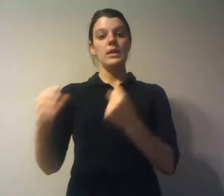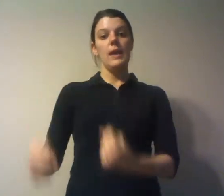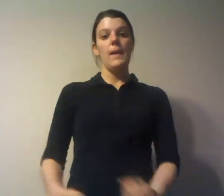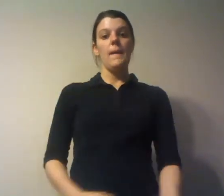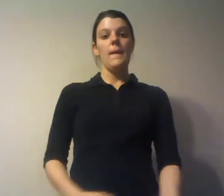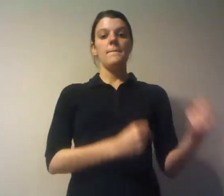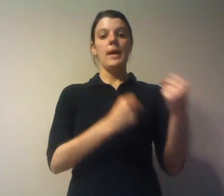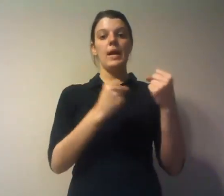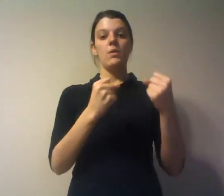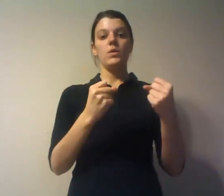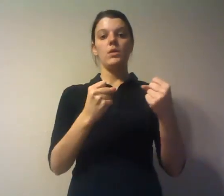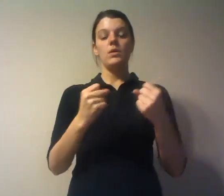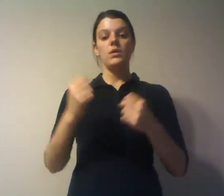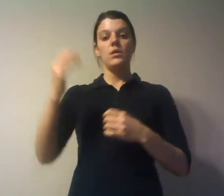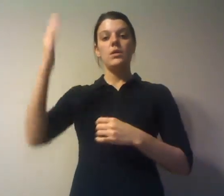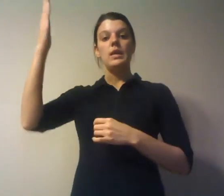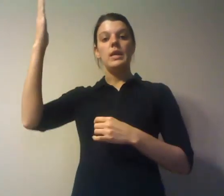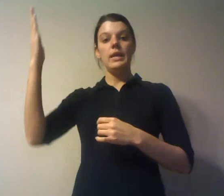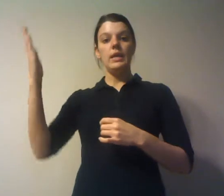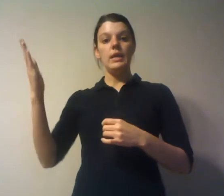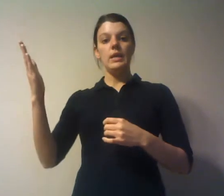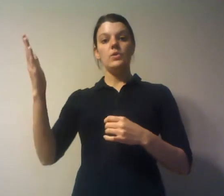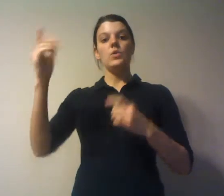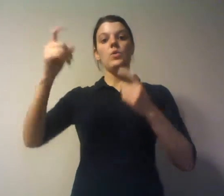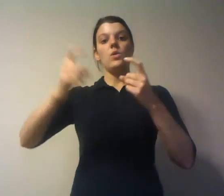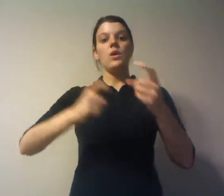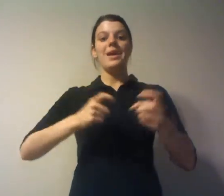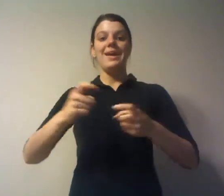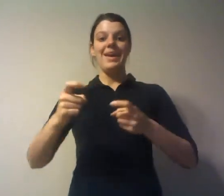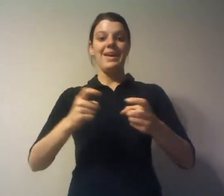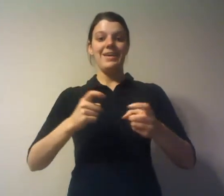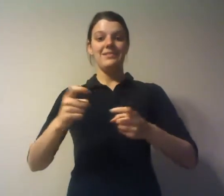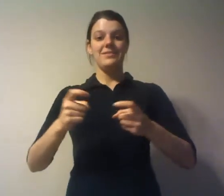healing power in your hands.